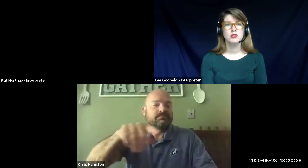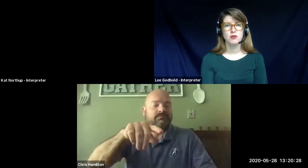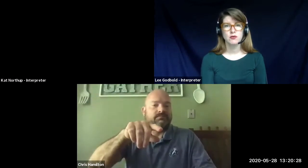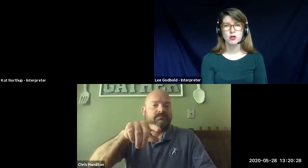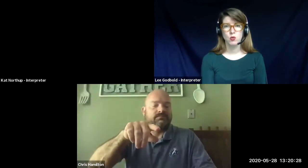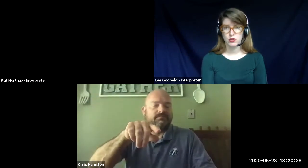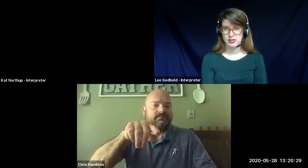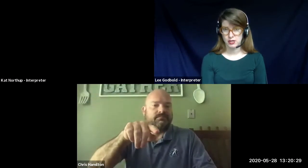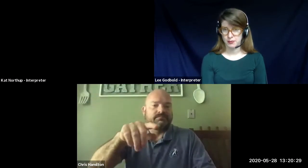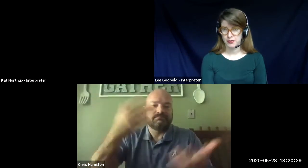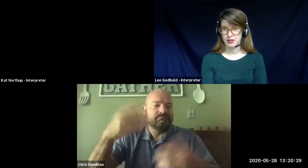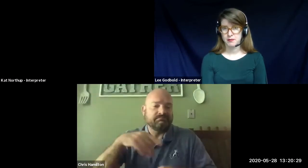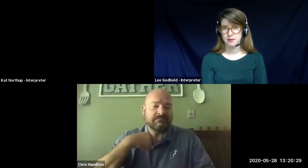So for awards ceremony,